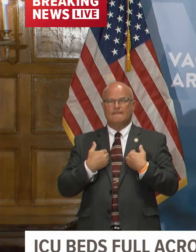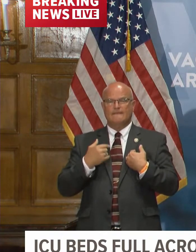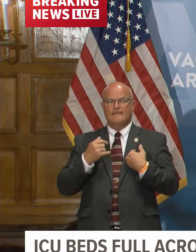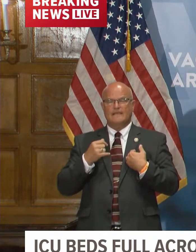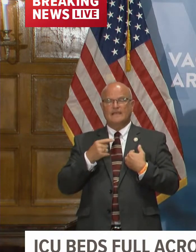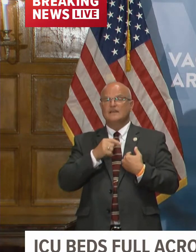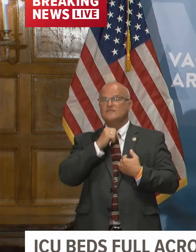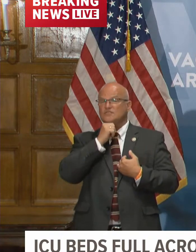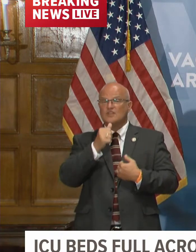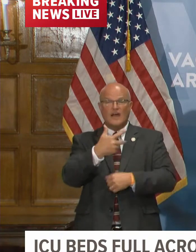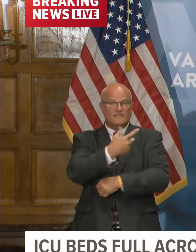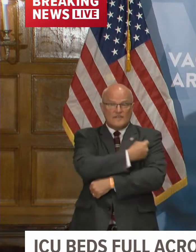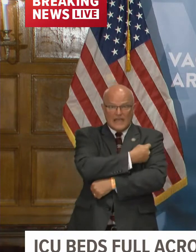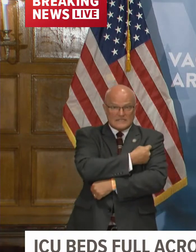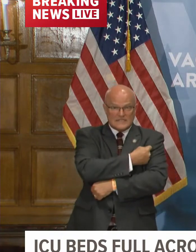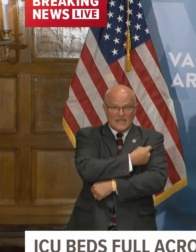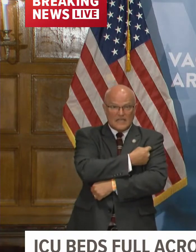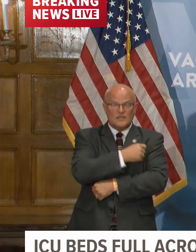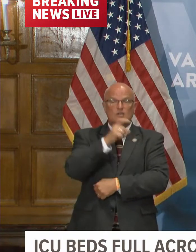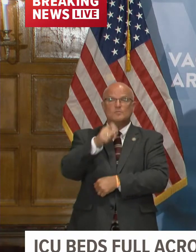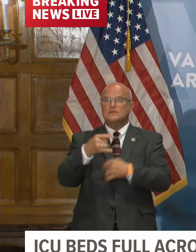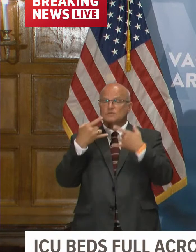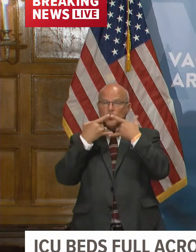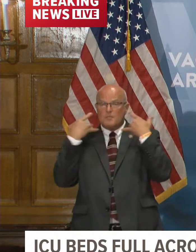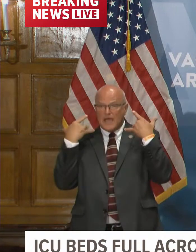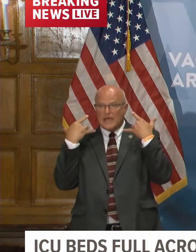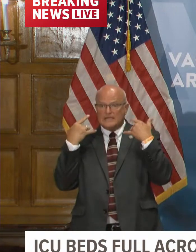if you're not vaccinated, you have to wear a